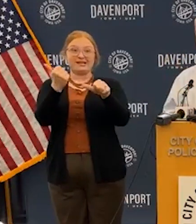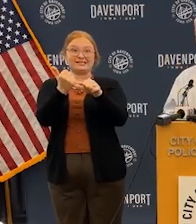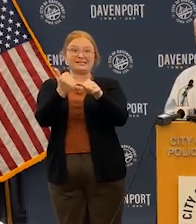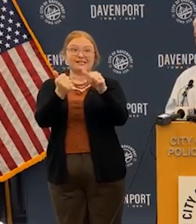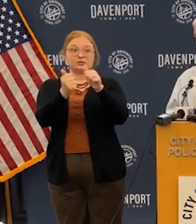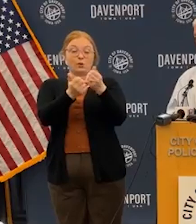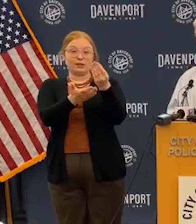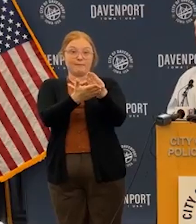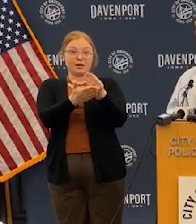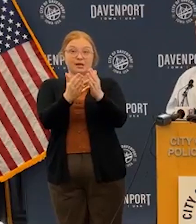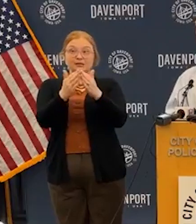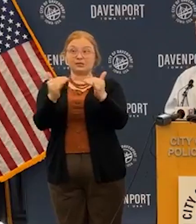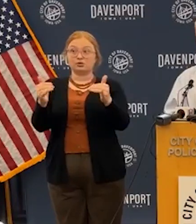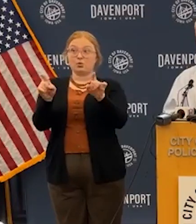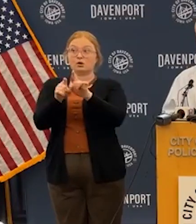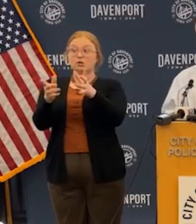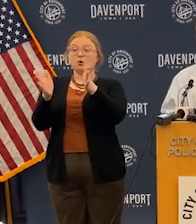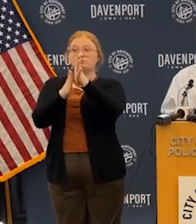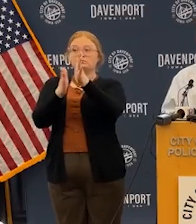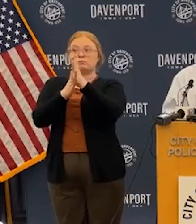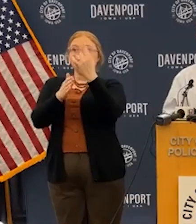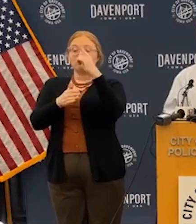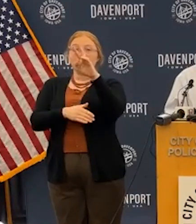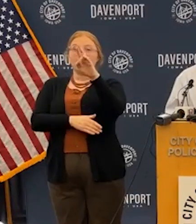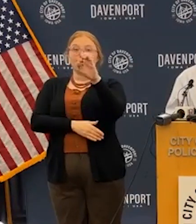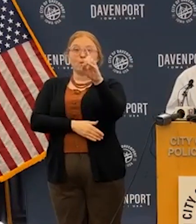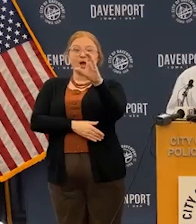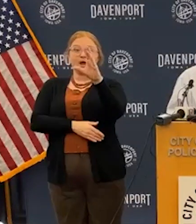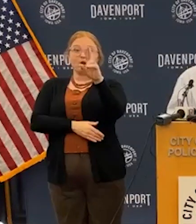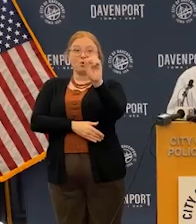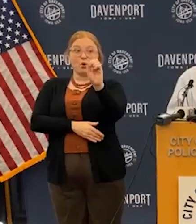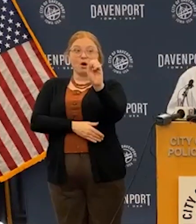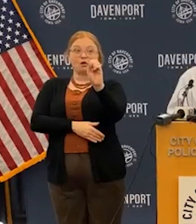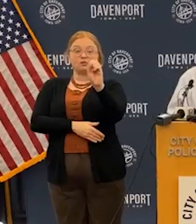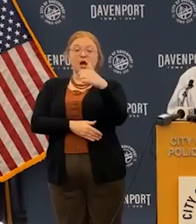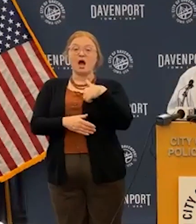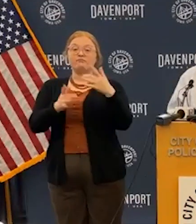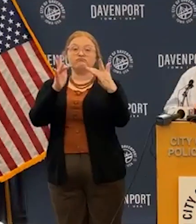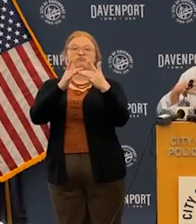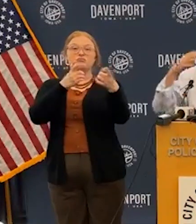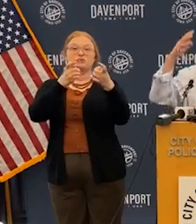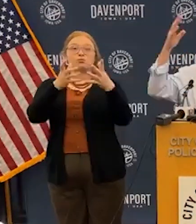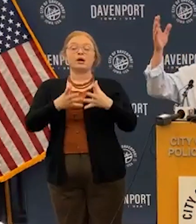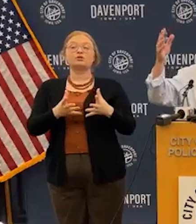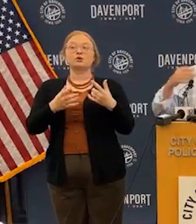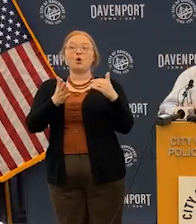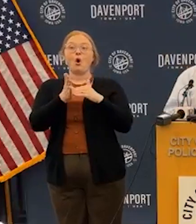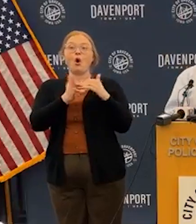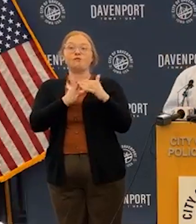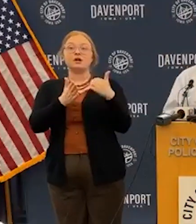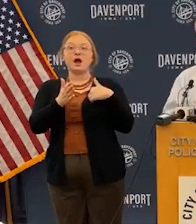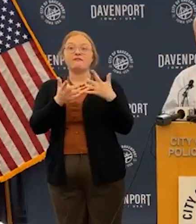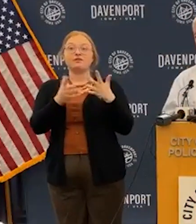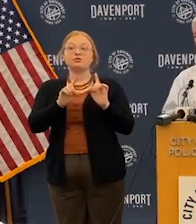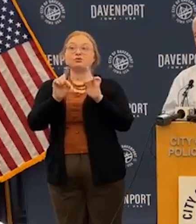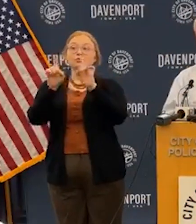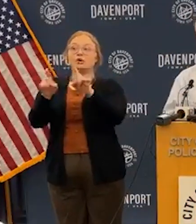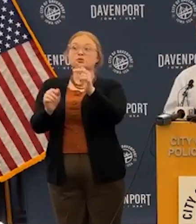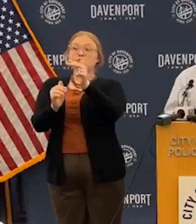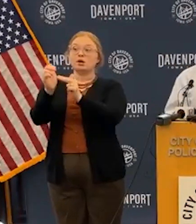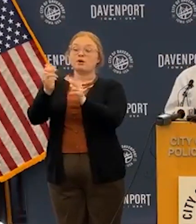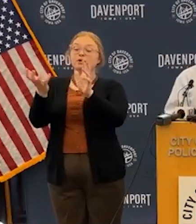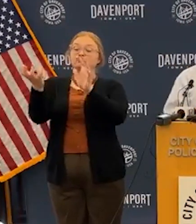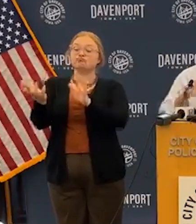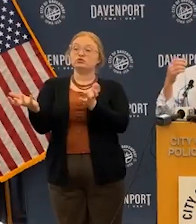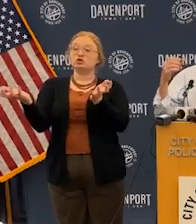give a shout out to the Red Cross. I've been in contact with the director many times, went to their facility, talked with them. They're at